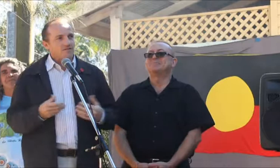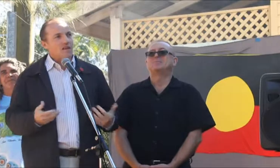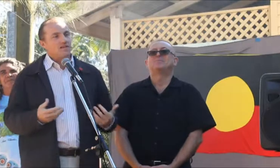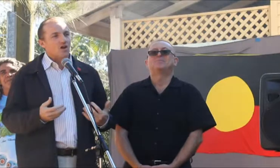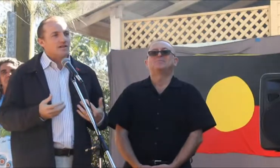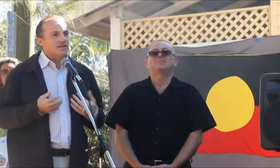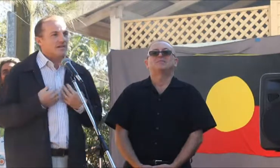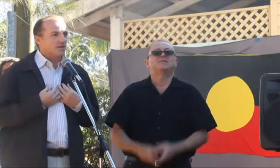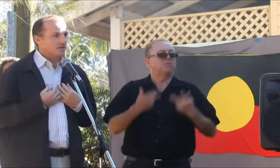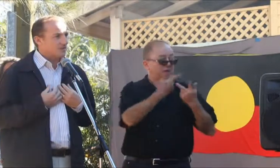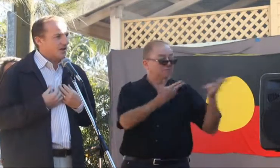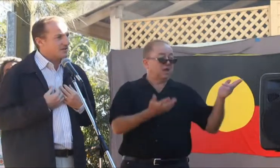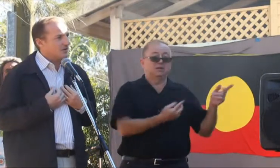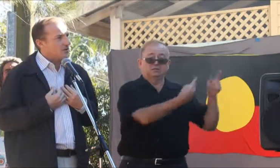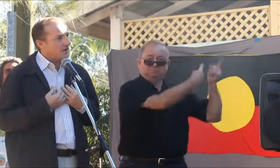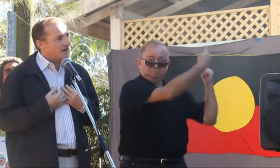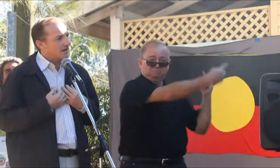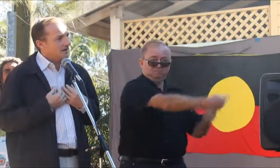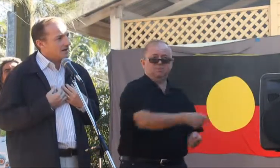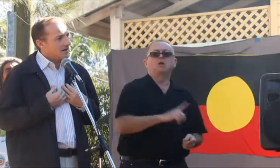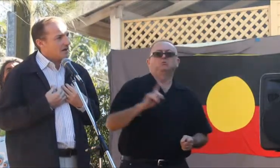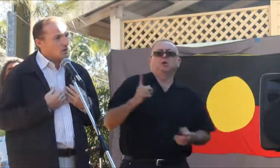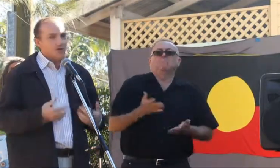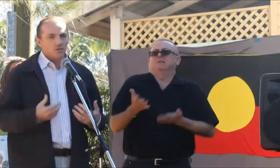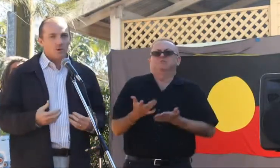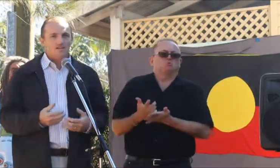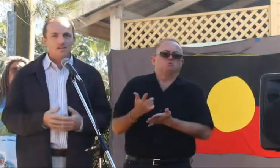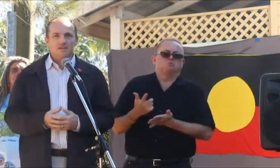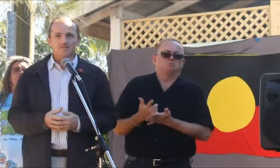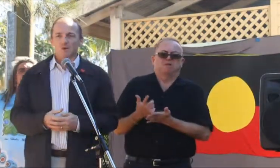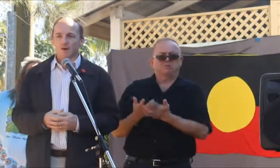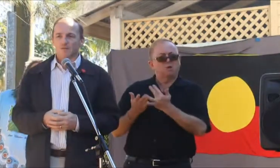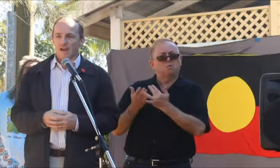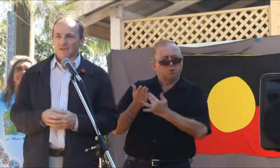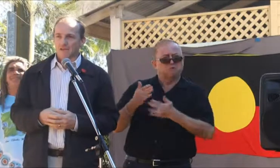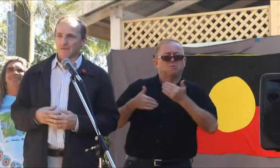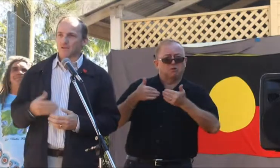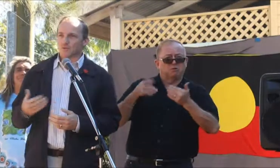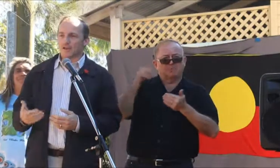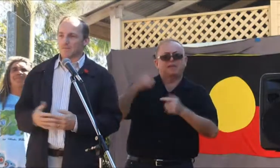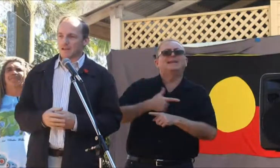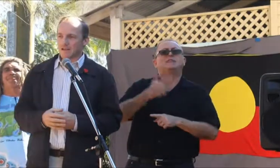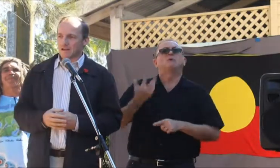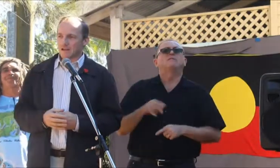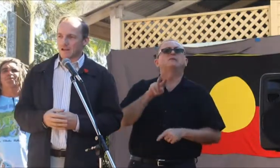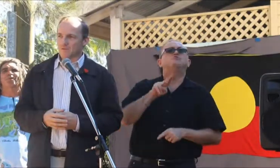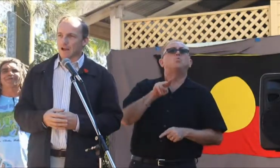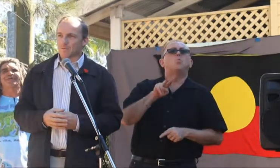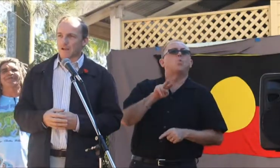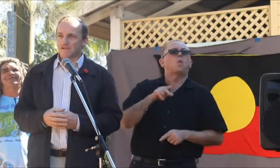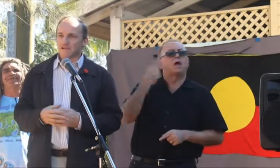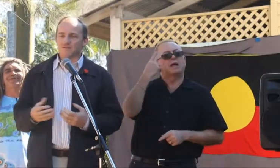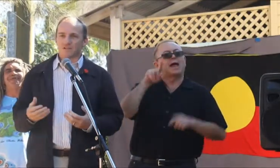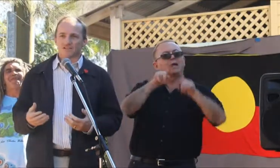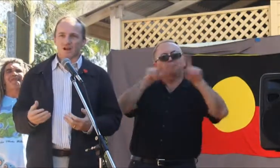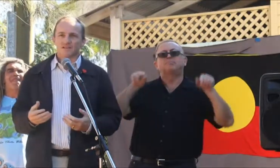So the unveiling of the sign today means a lot to me. I can tell you we're working through a process in Lismore of actually having dual naming of a number of